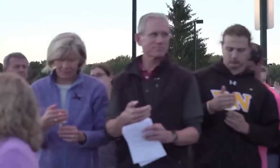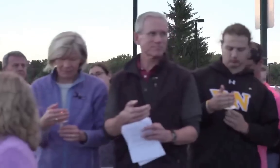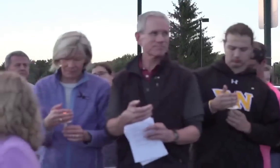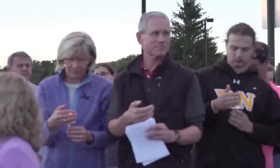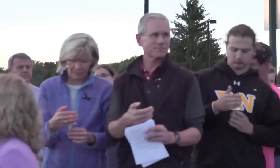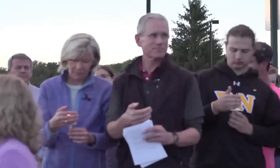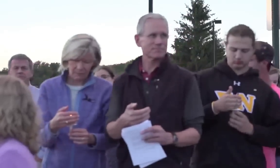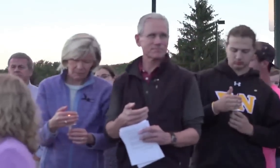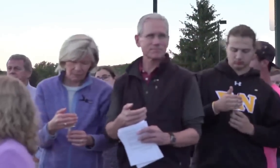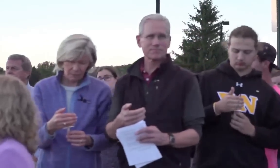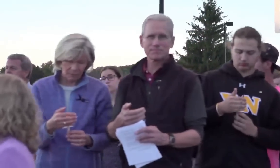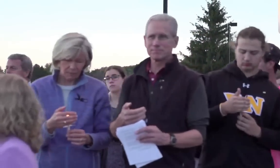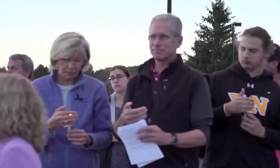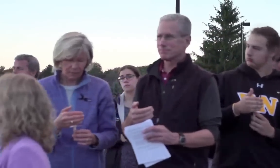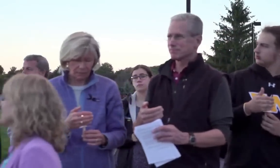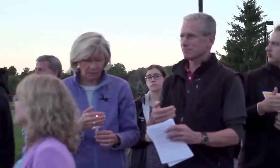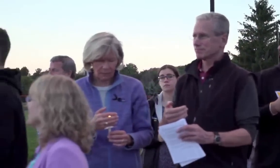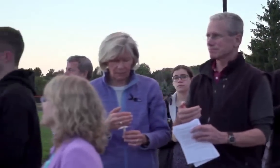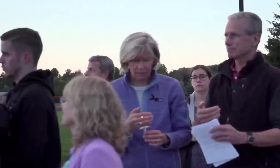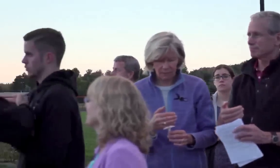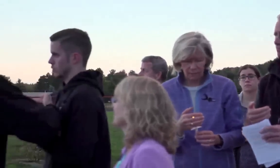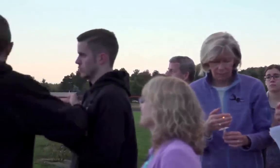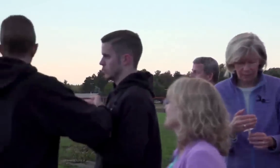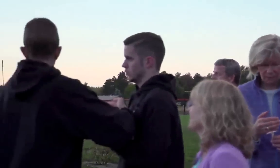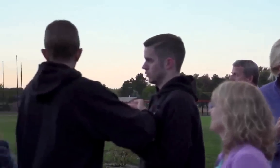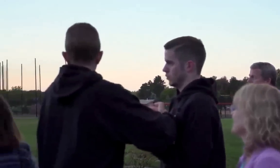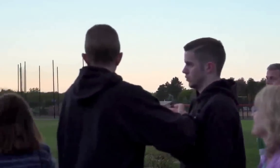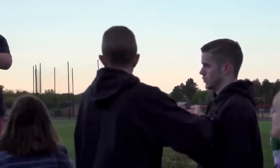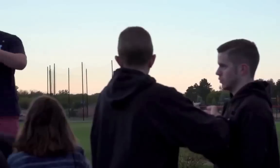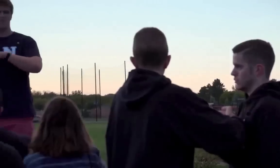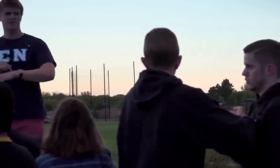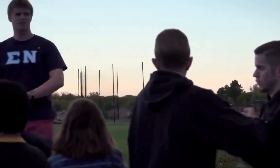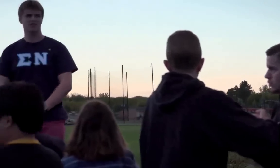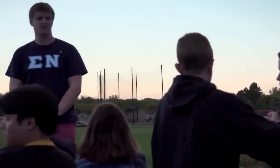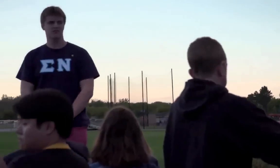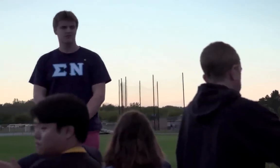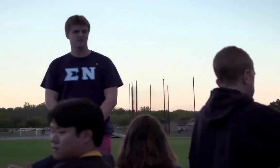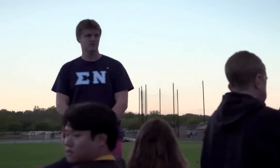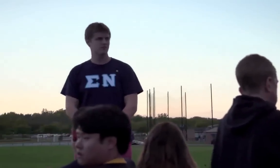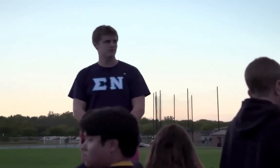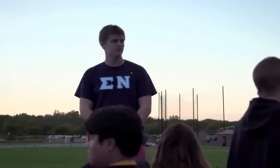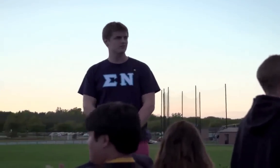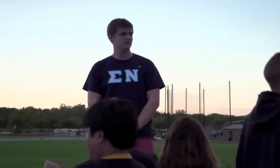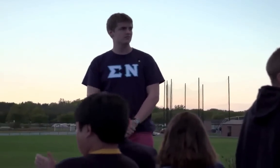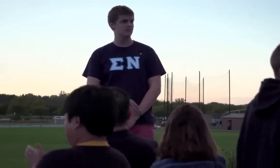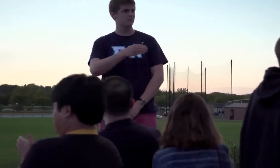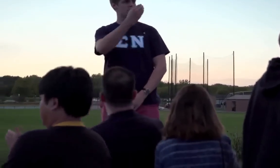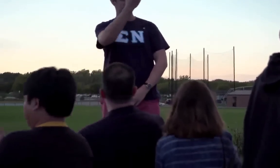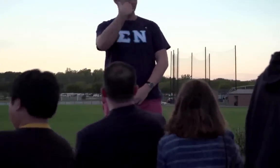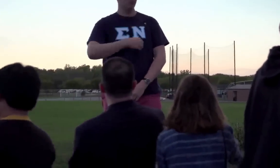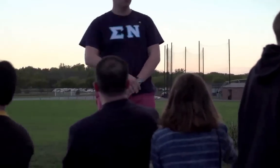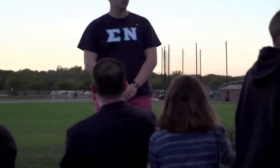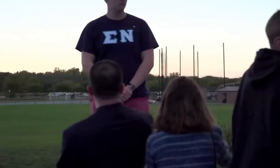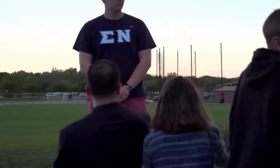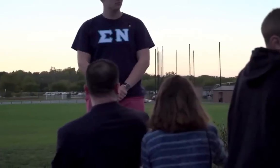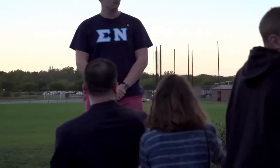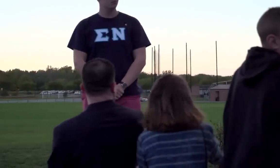Okay, so if you'd like to say something about Ben, you can come up to the stage now. This is your time.